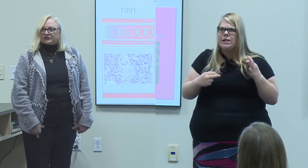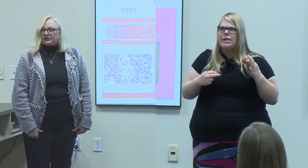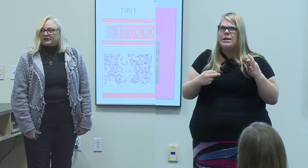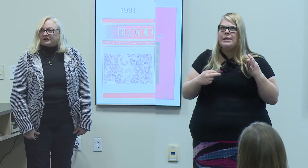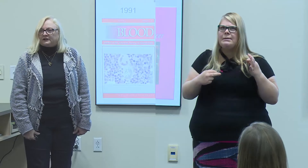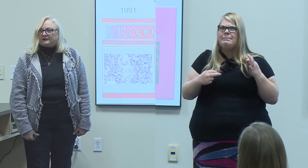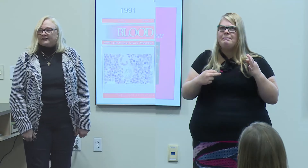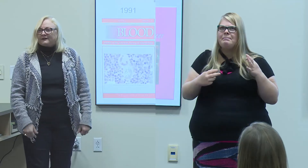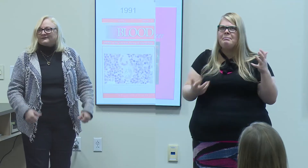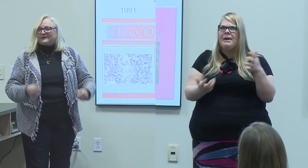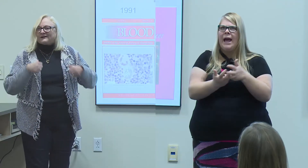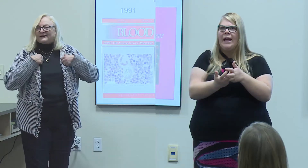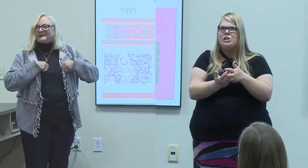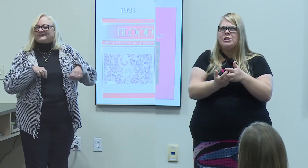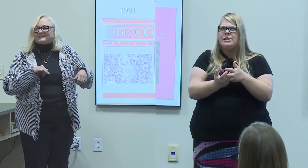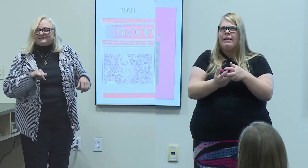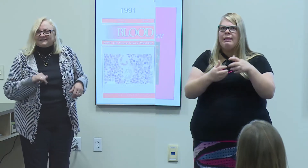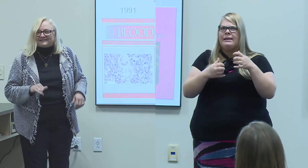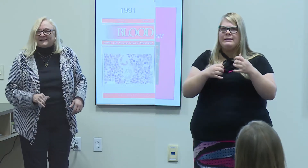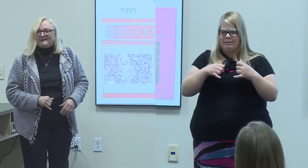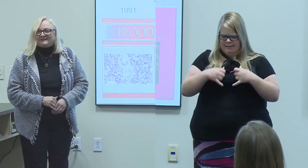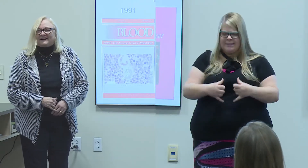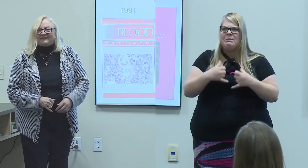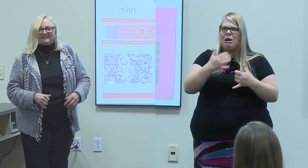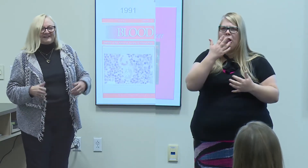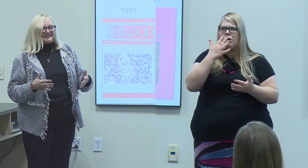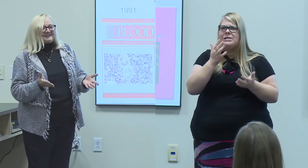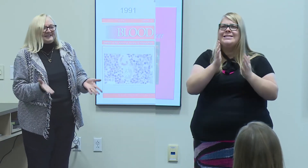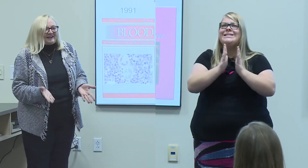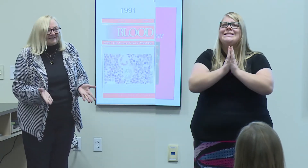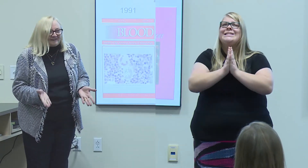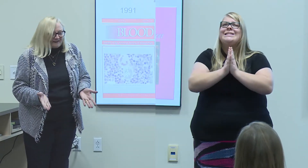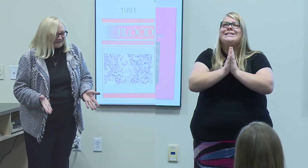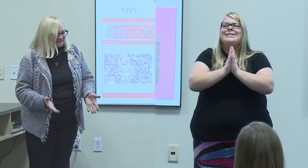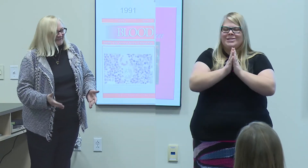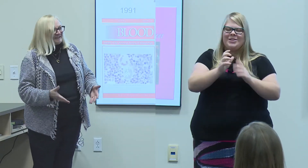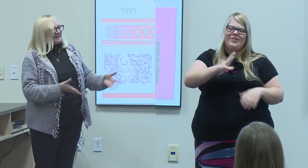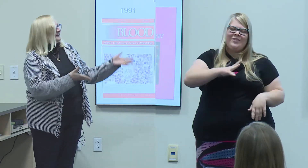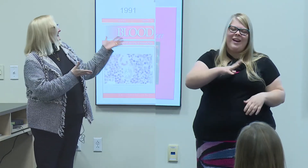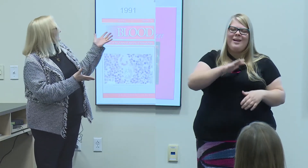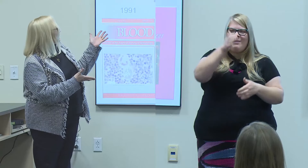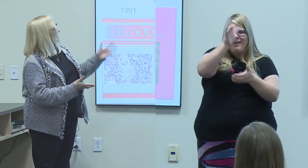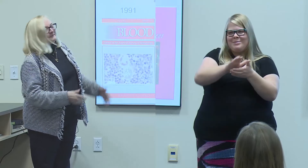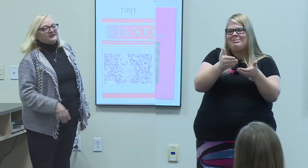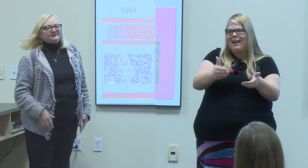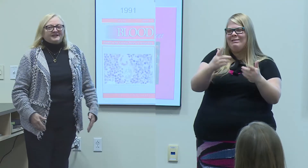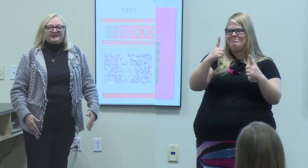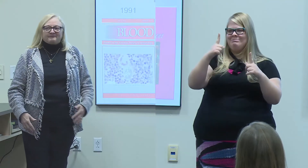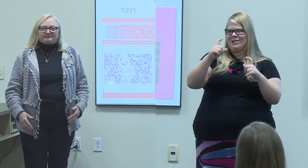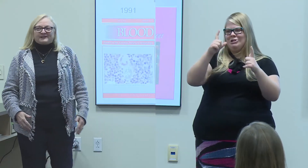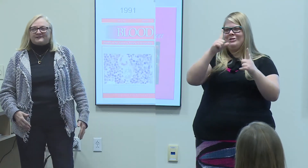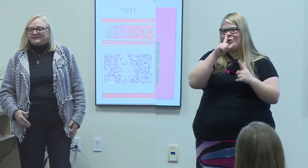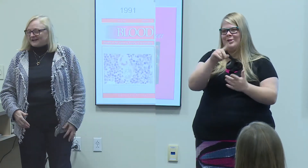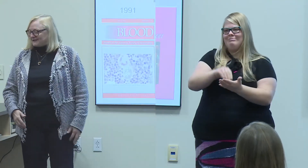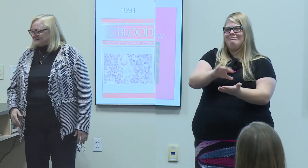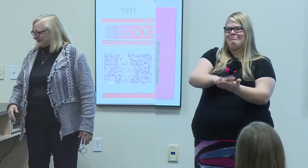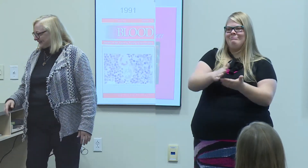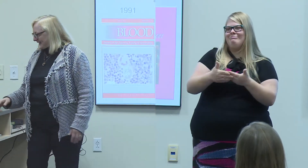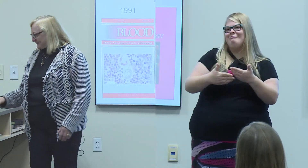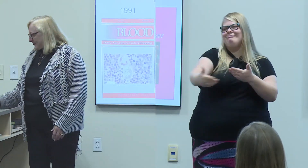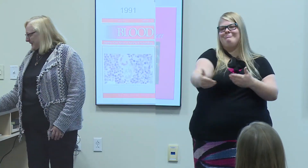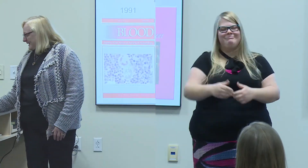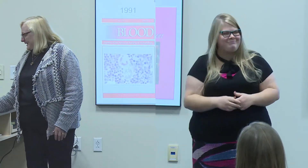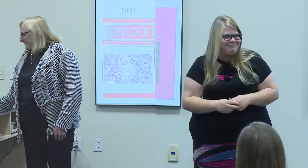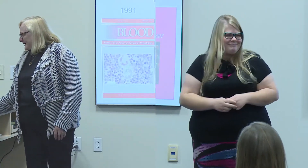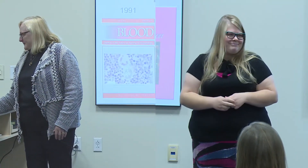at my shirt that I was wearing, and it was the same color as the cover article, so I made my husband take a picture to document